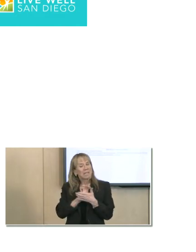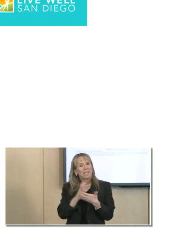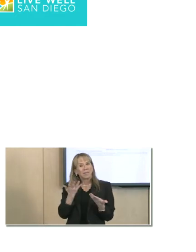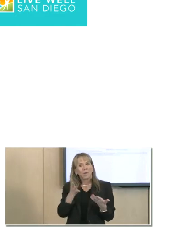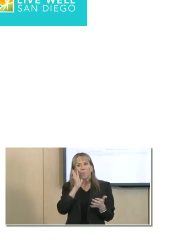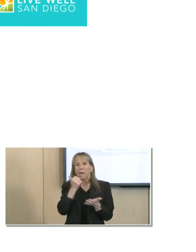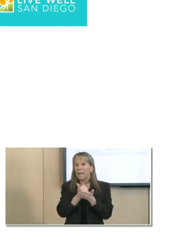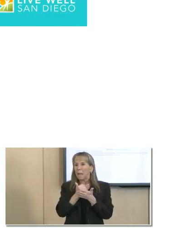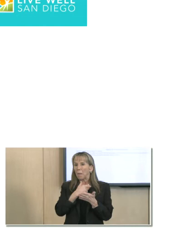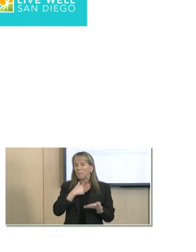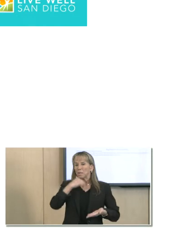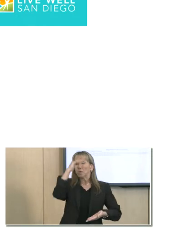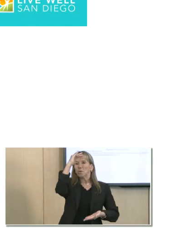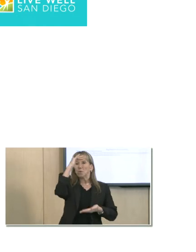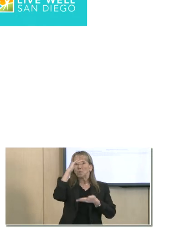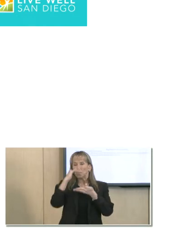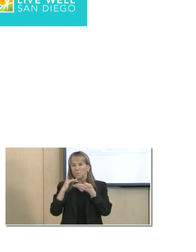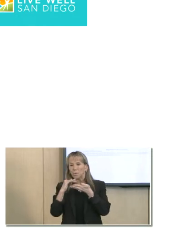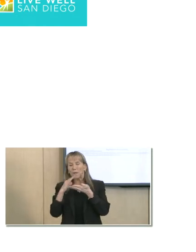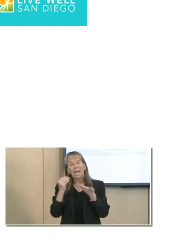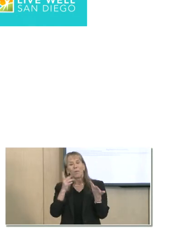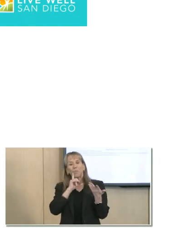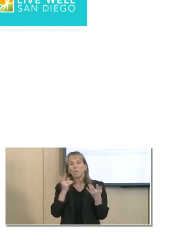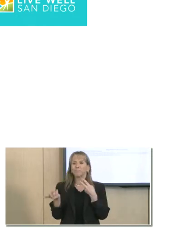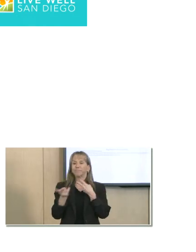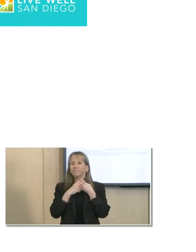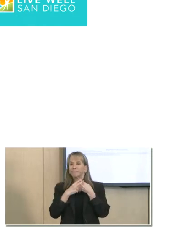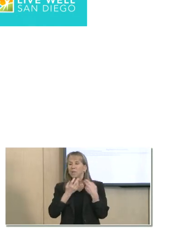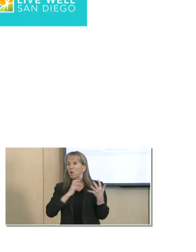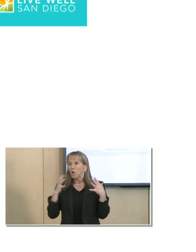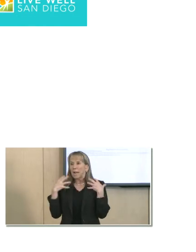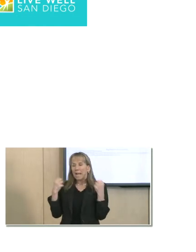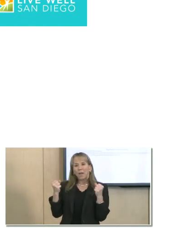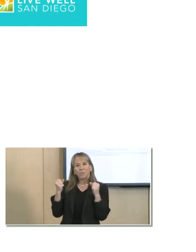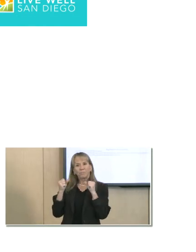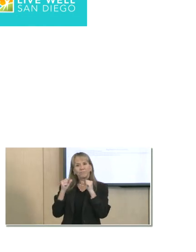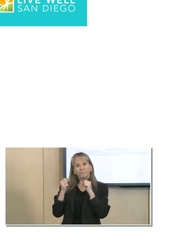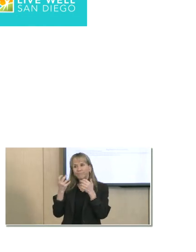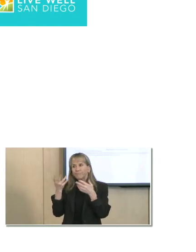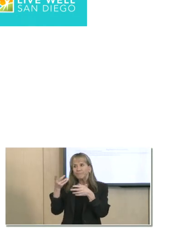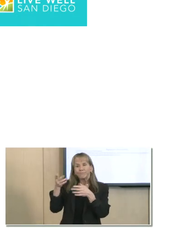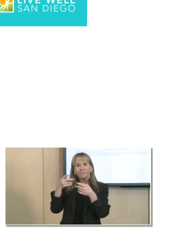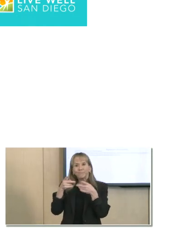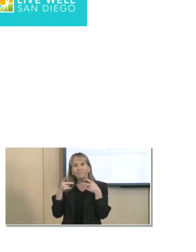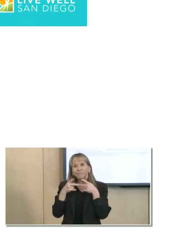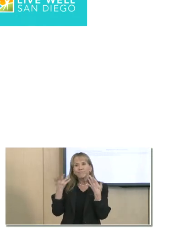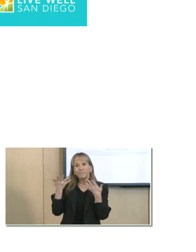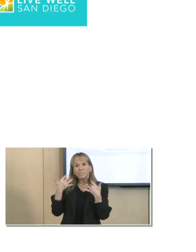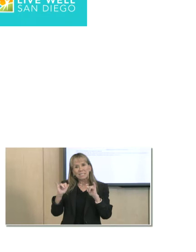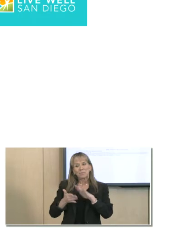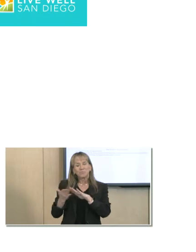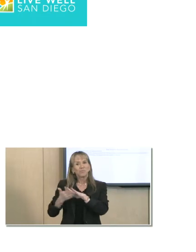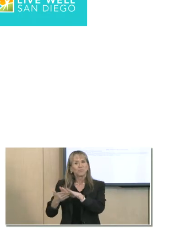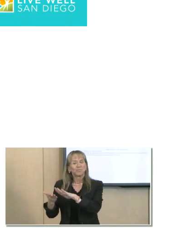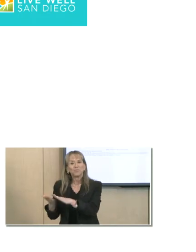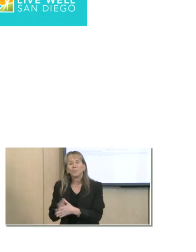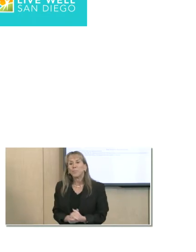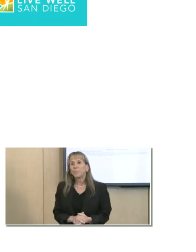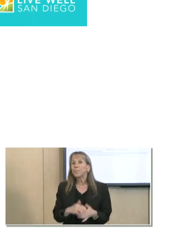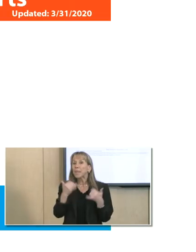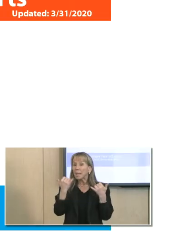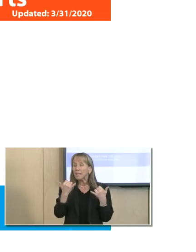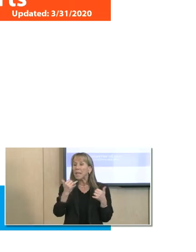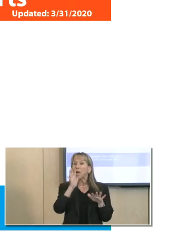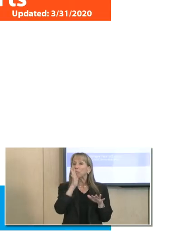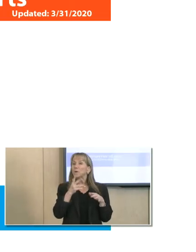help us flatten this curve and preserve the integrity of our healthcare system. Now we will quickly go to a couple of our outreach